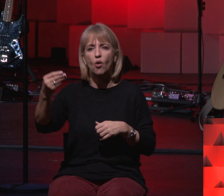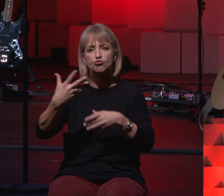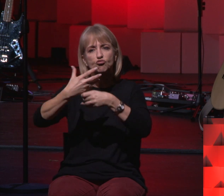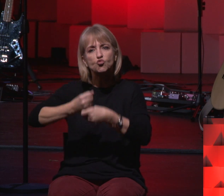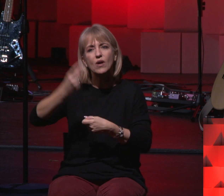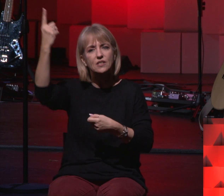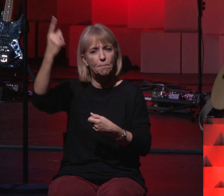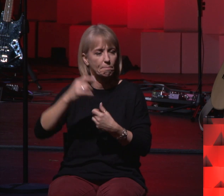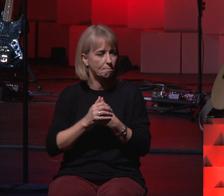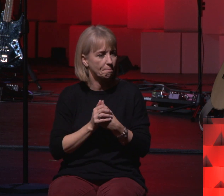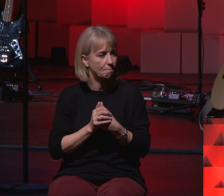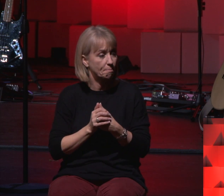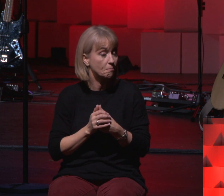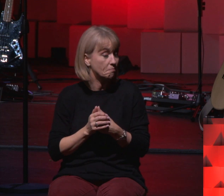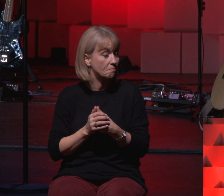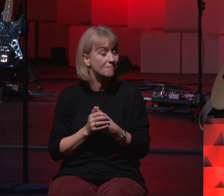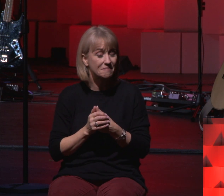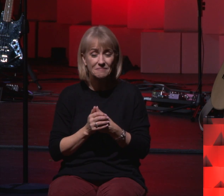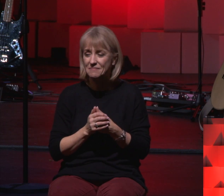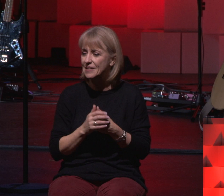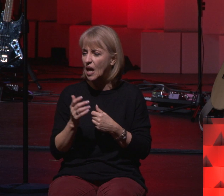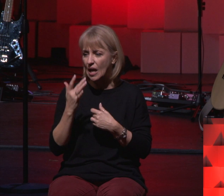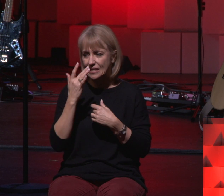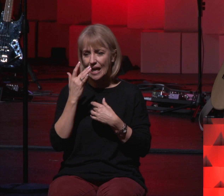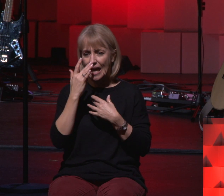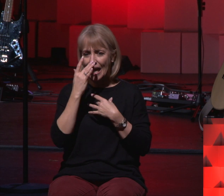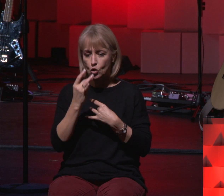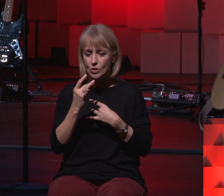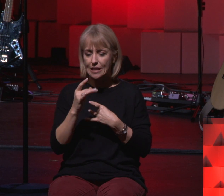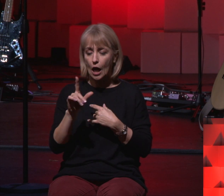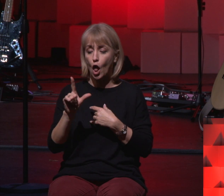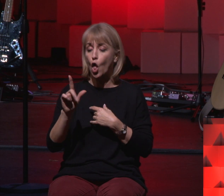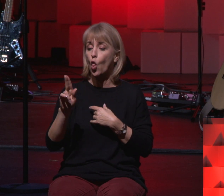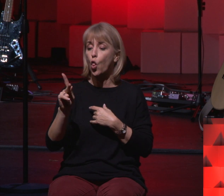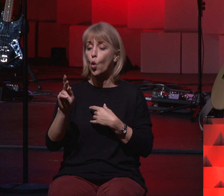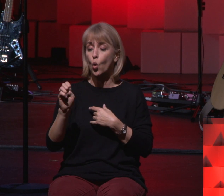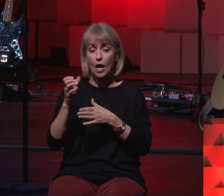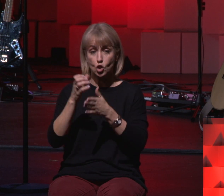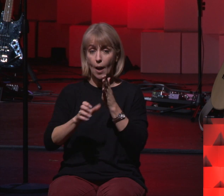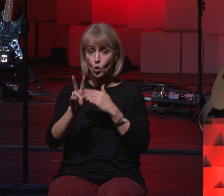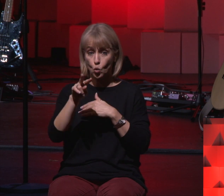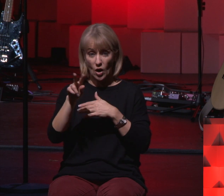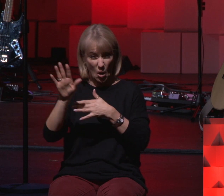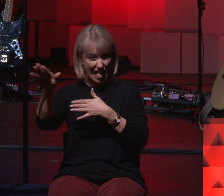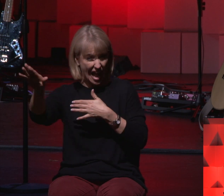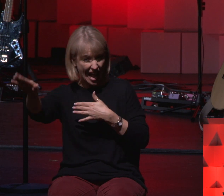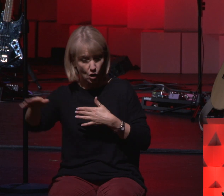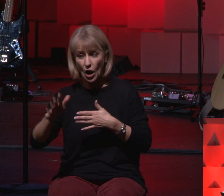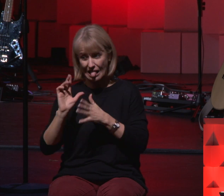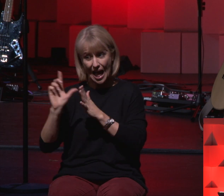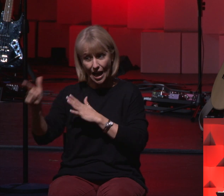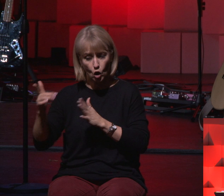you. That's interesting. Towards the end of this book, in Luke chapter 22, Jesus is talking to these